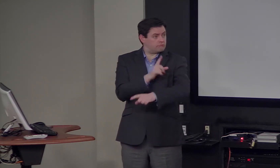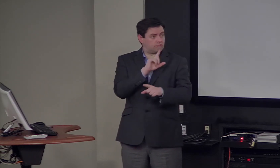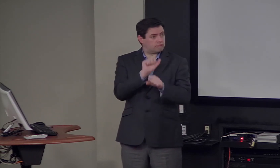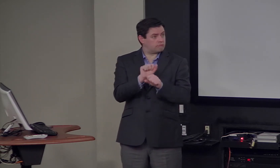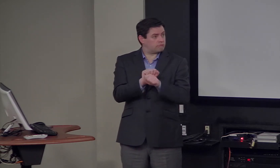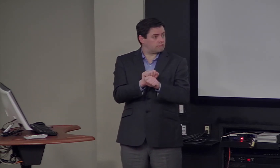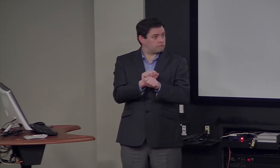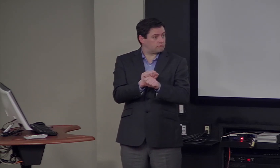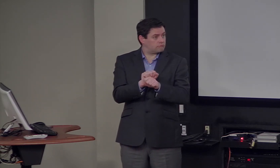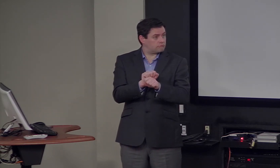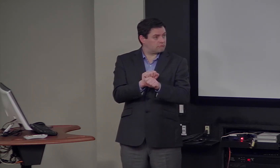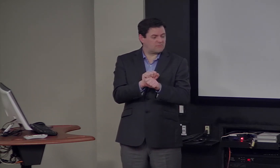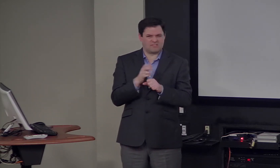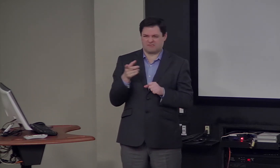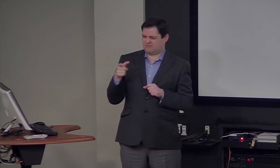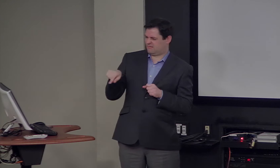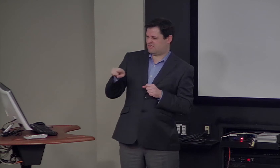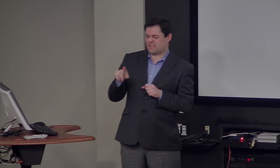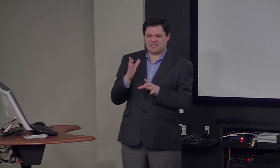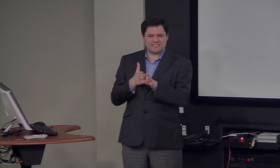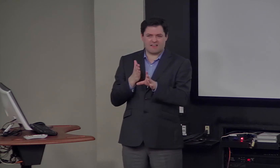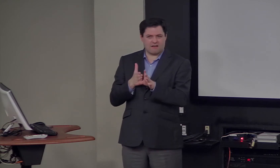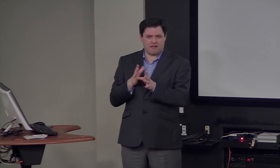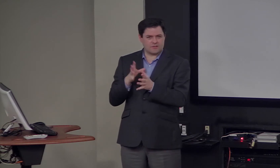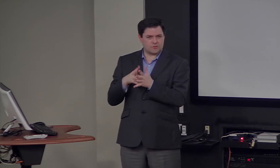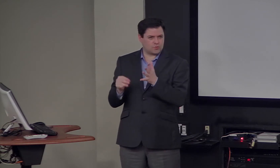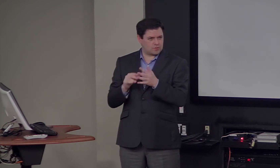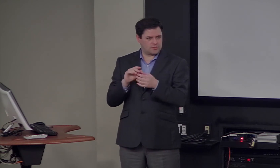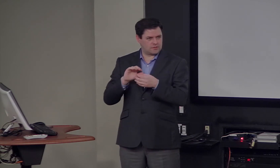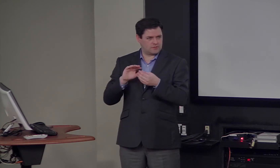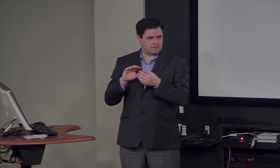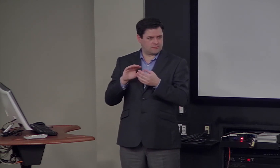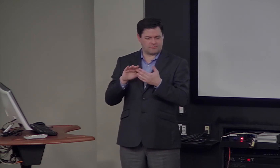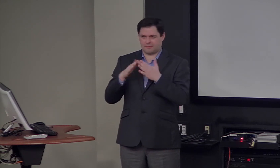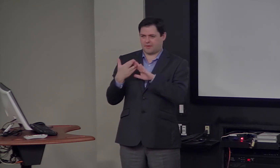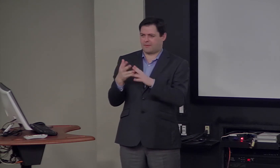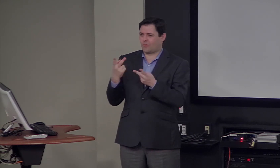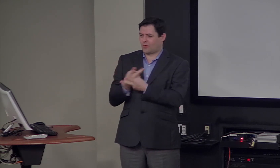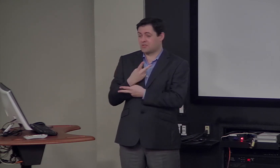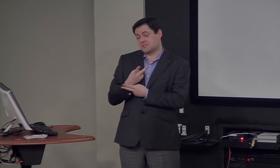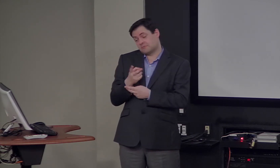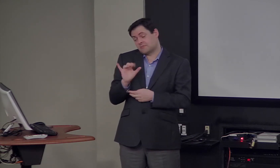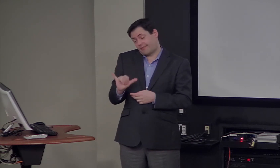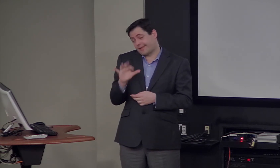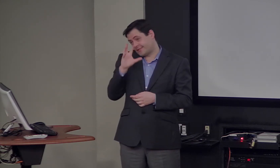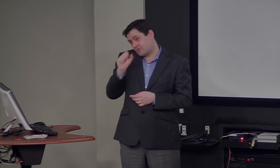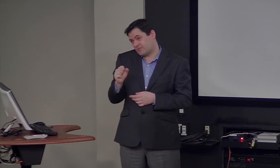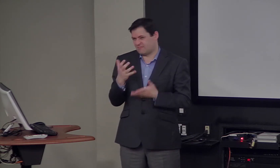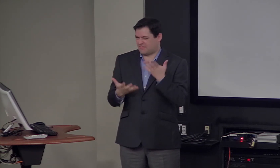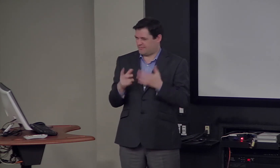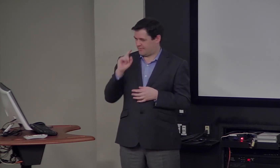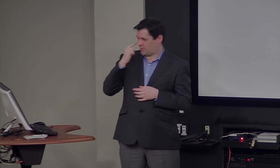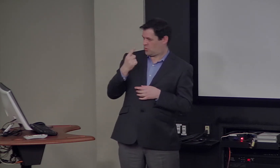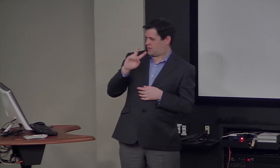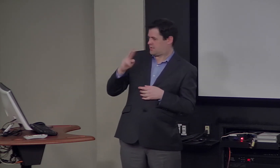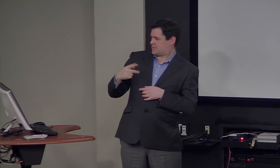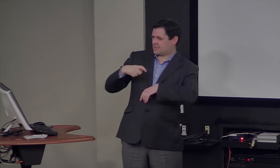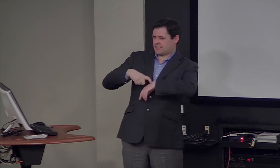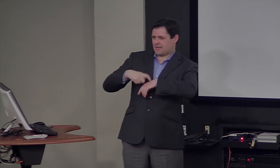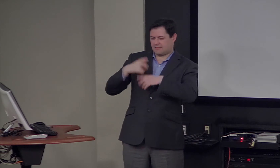We certainly did see improvement being made with people who were using sign language. Psychology students actually did worse. The second